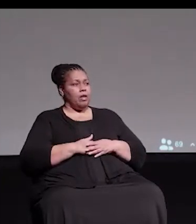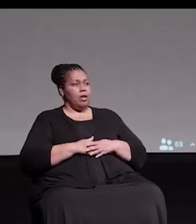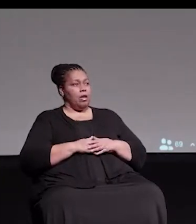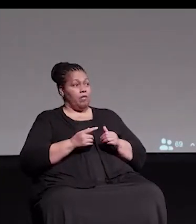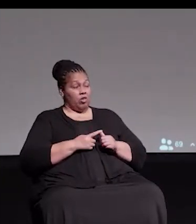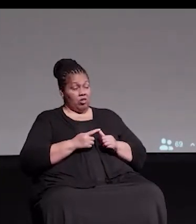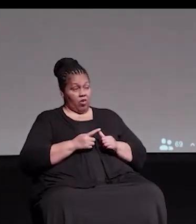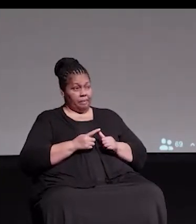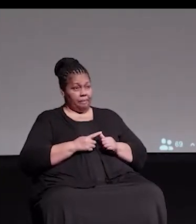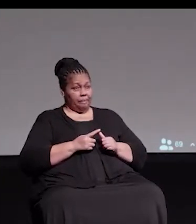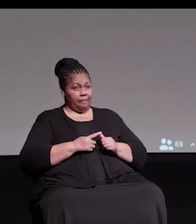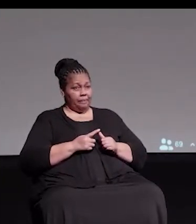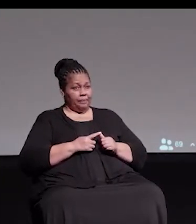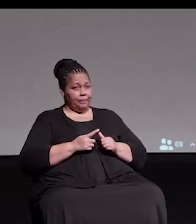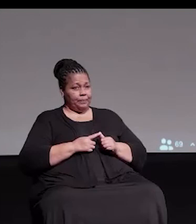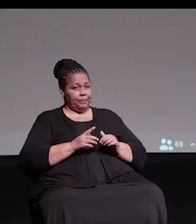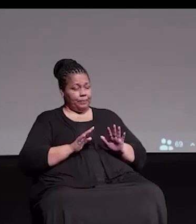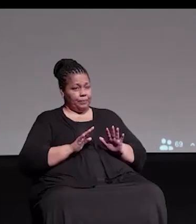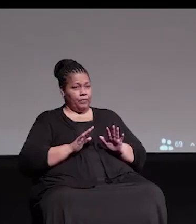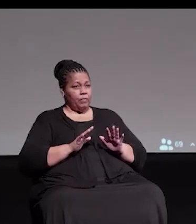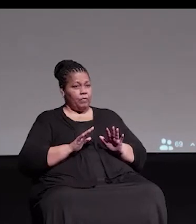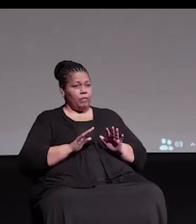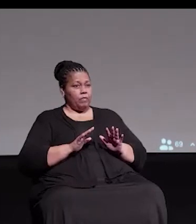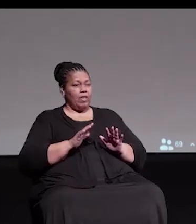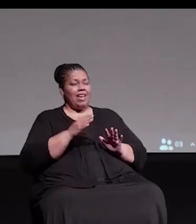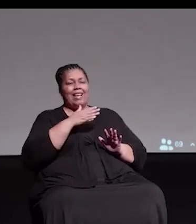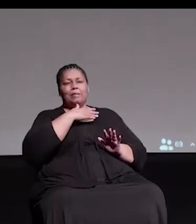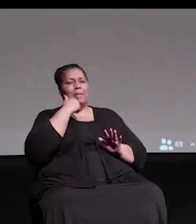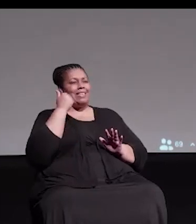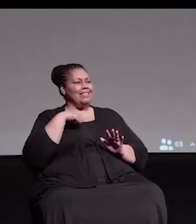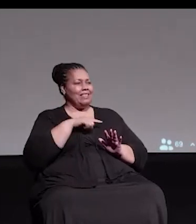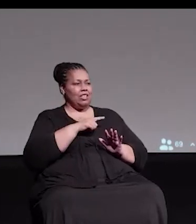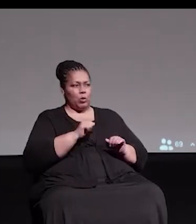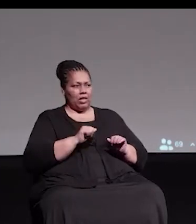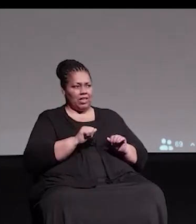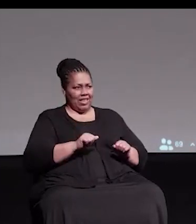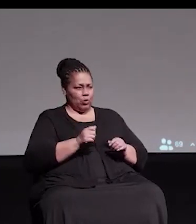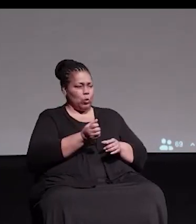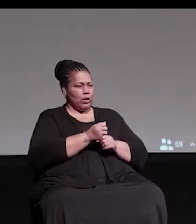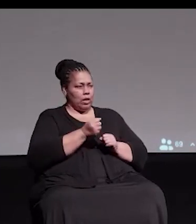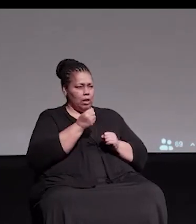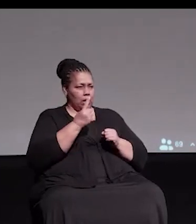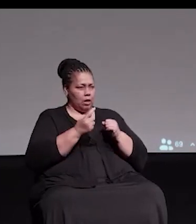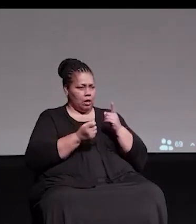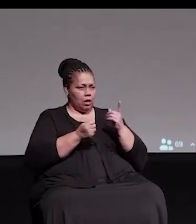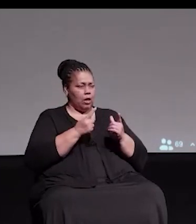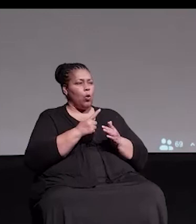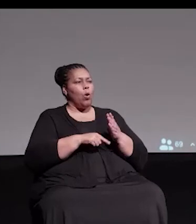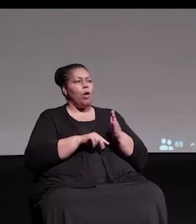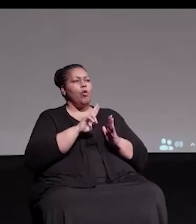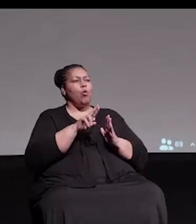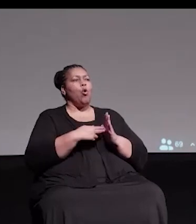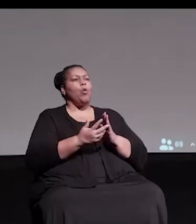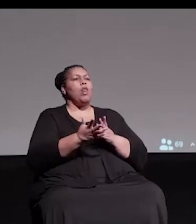first of all, to as best as we can get an understanding of like what the role is actually going